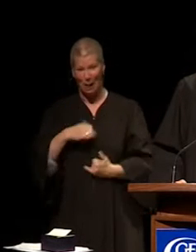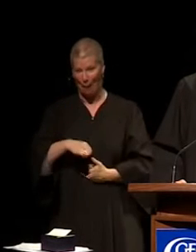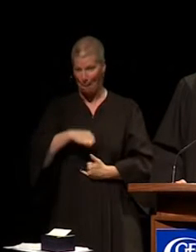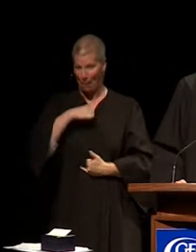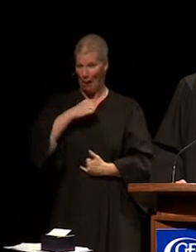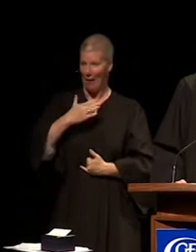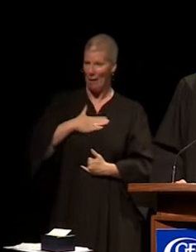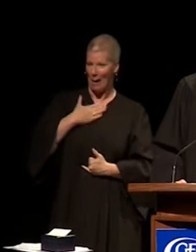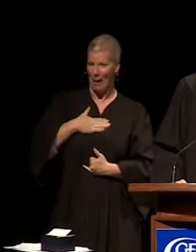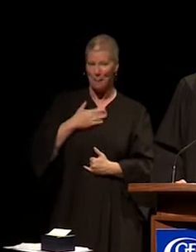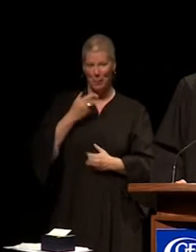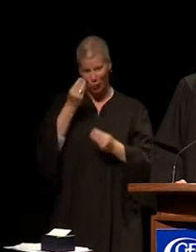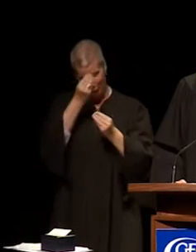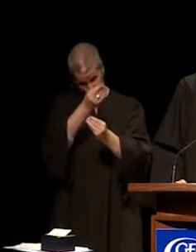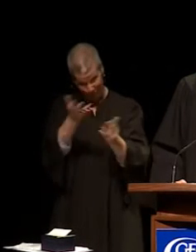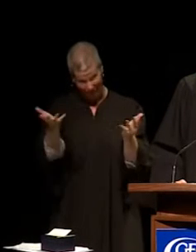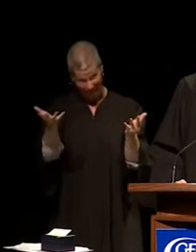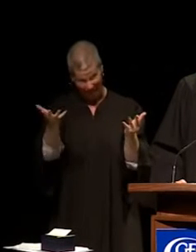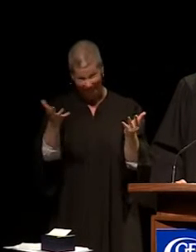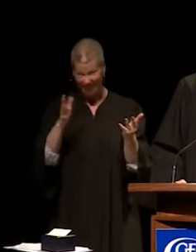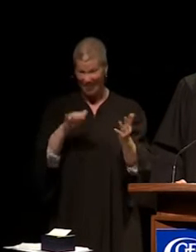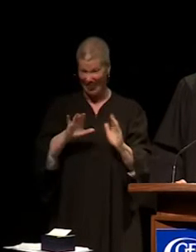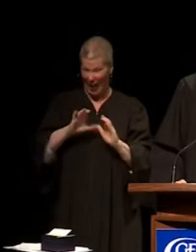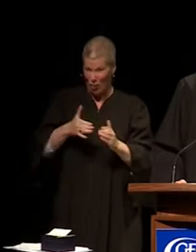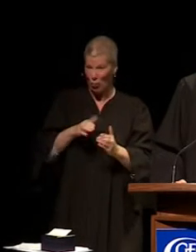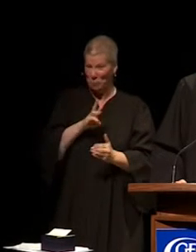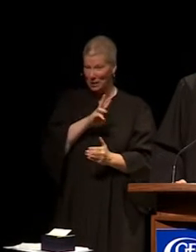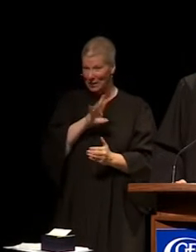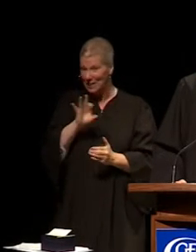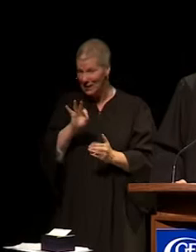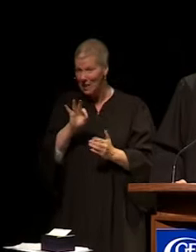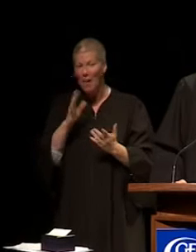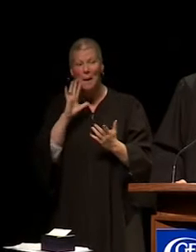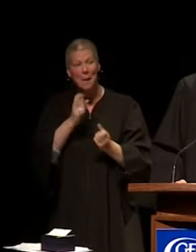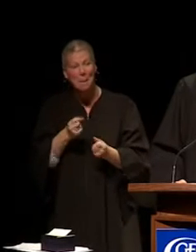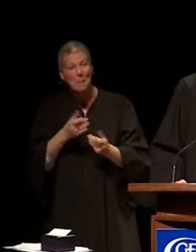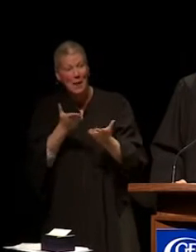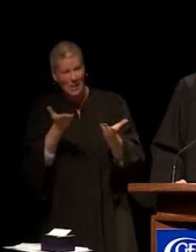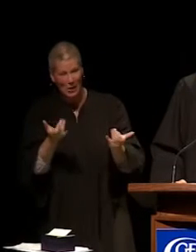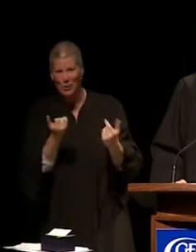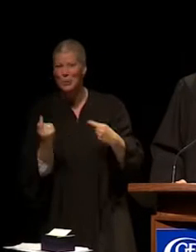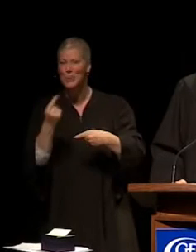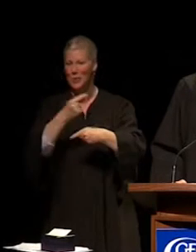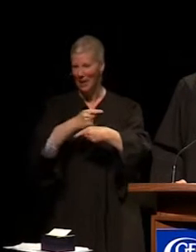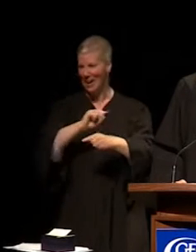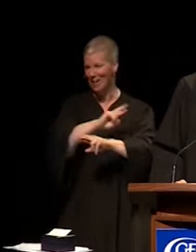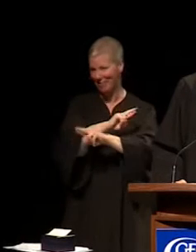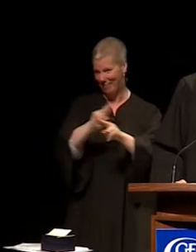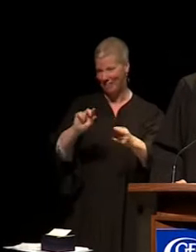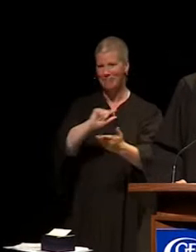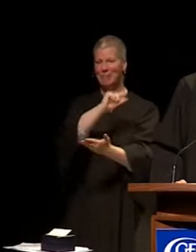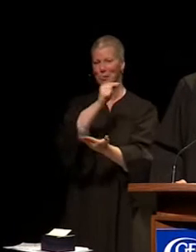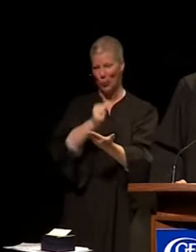pleased to say that we have a number of these students graduating here today.